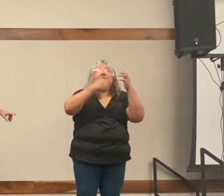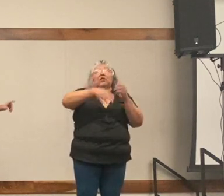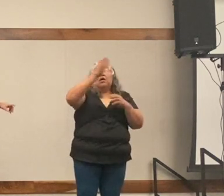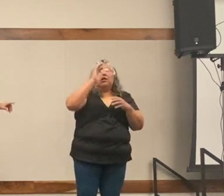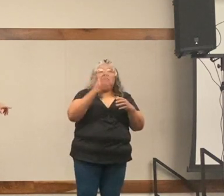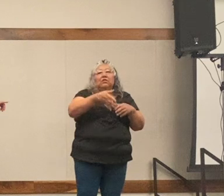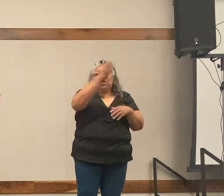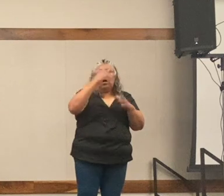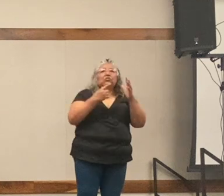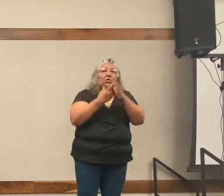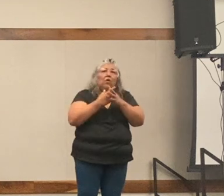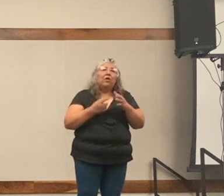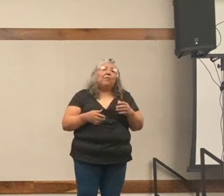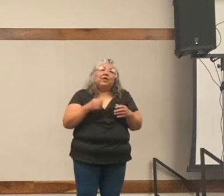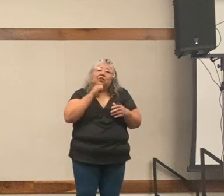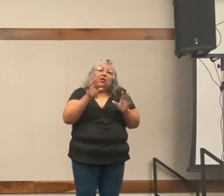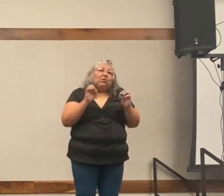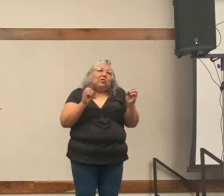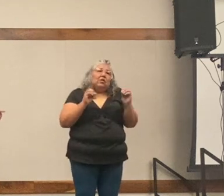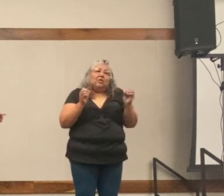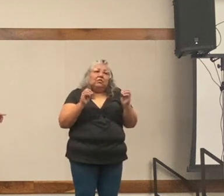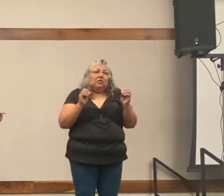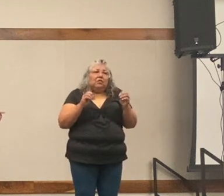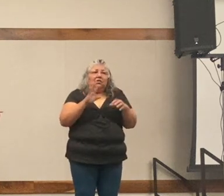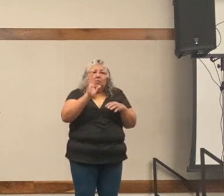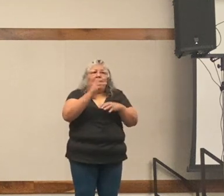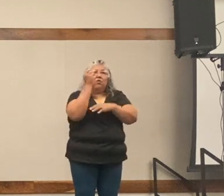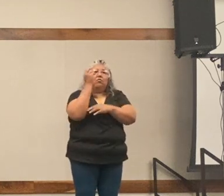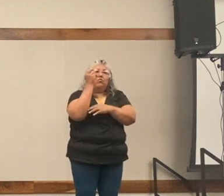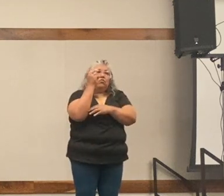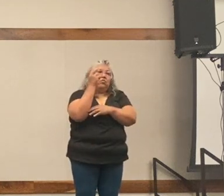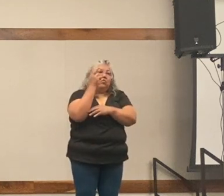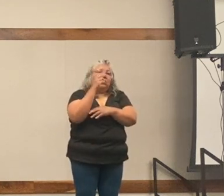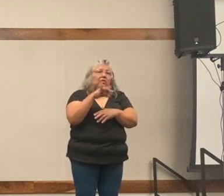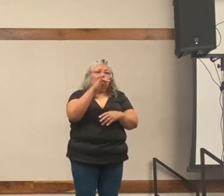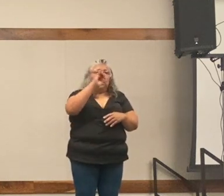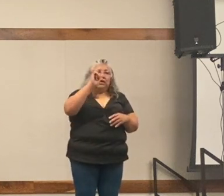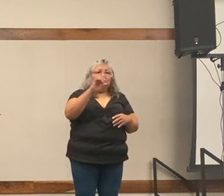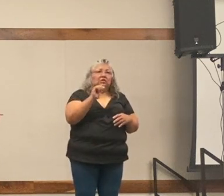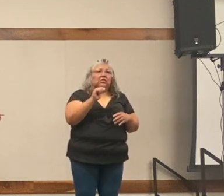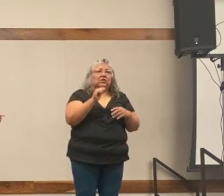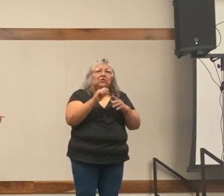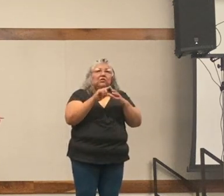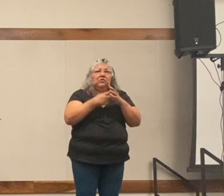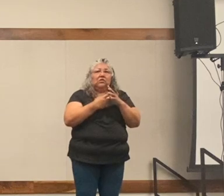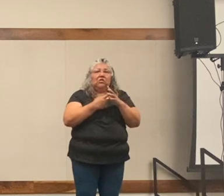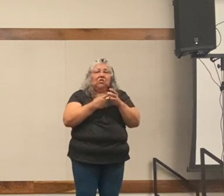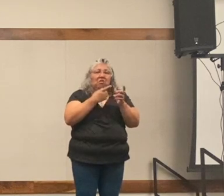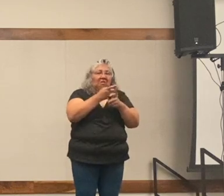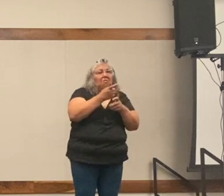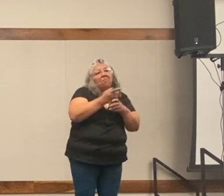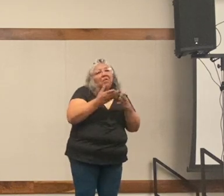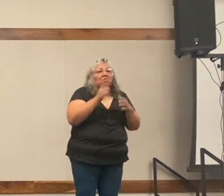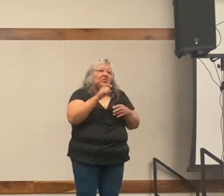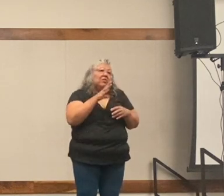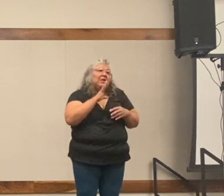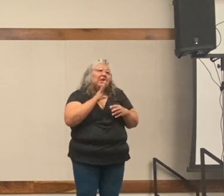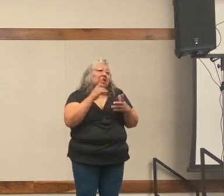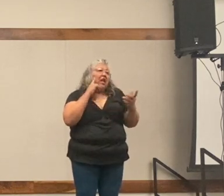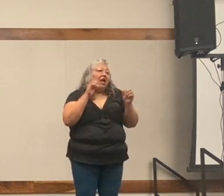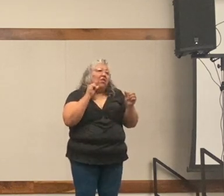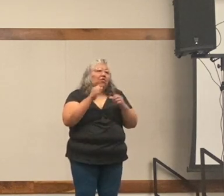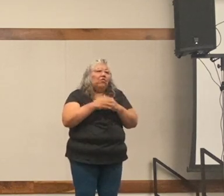show up, blah, blah, blah. And he's not doing it. It's getting about noon, okay? And Elijah starts taunting them. Hey, man, maybe you should speak a little bit